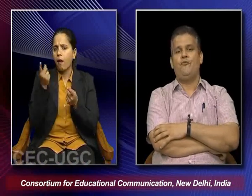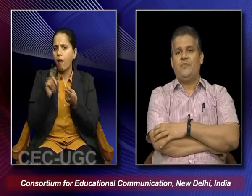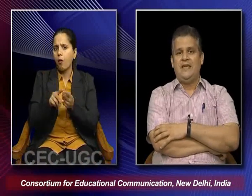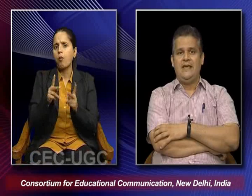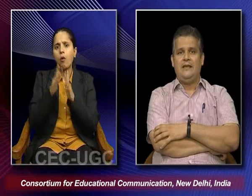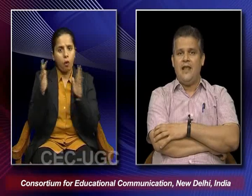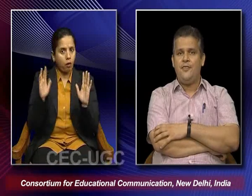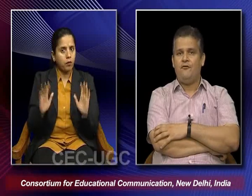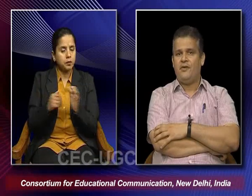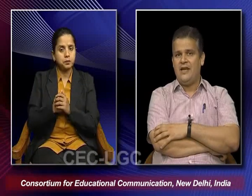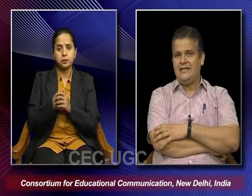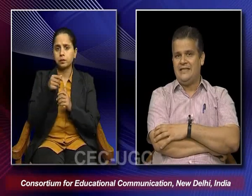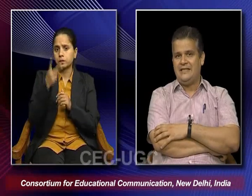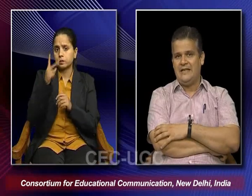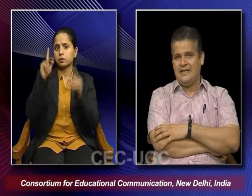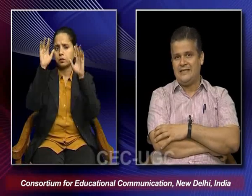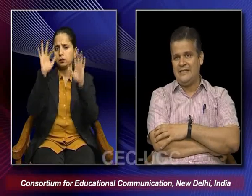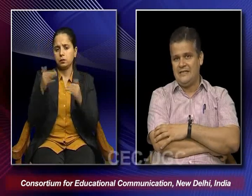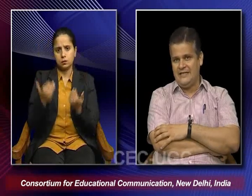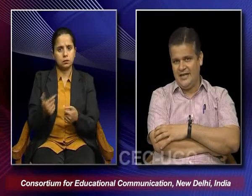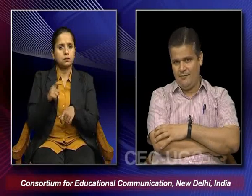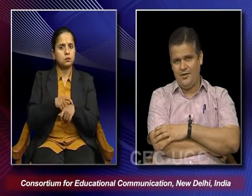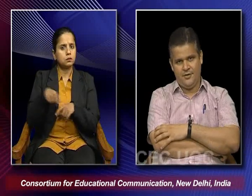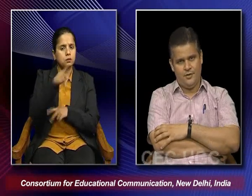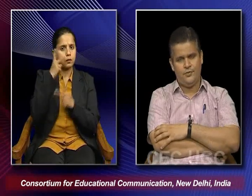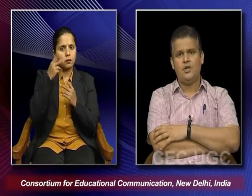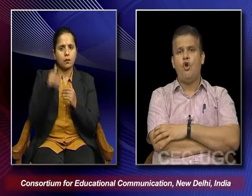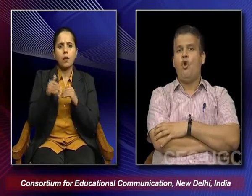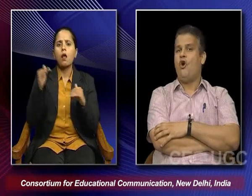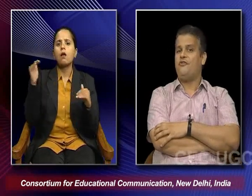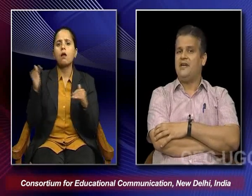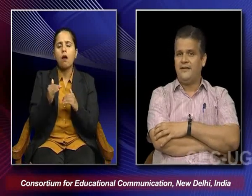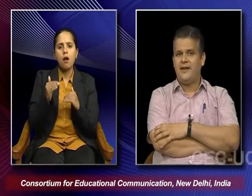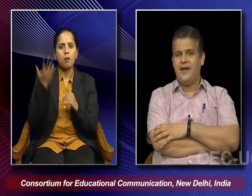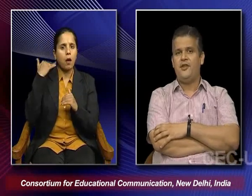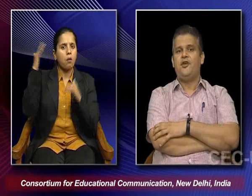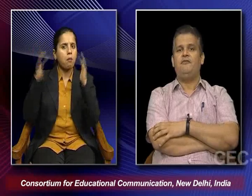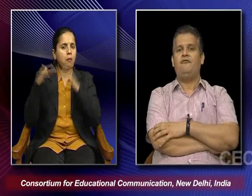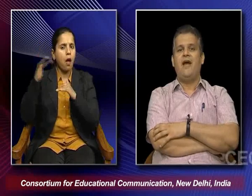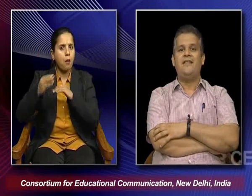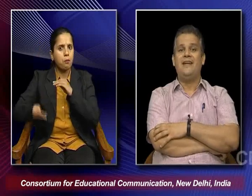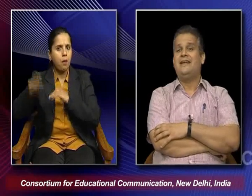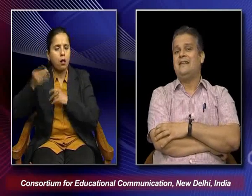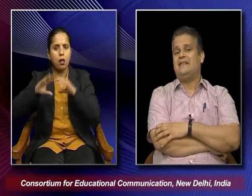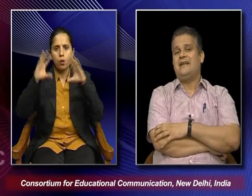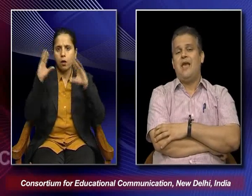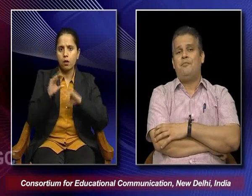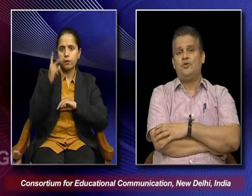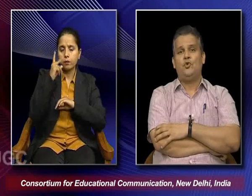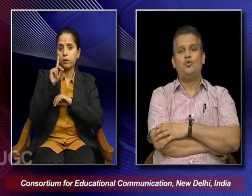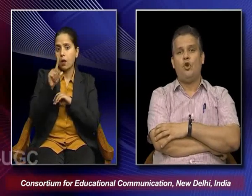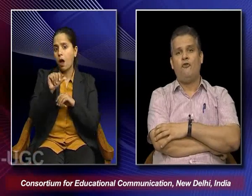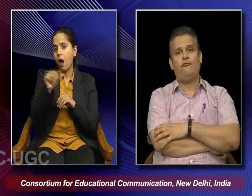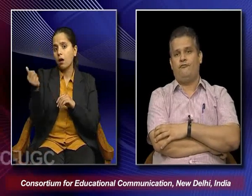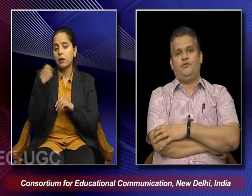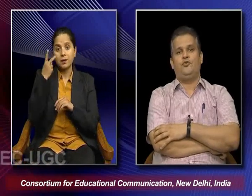So the length of the rainy season has considerably reduced. On the other hand, we find that